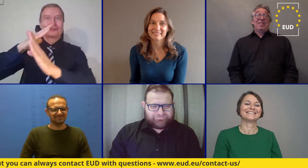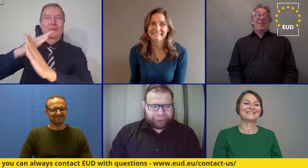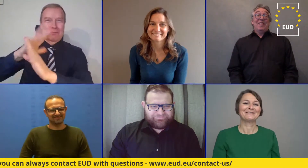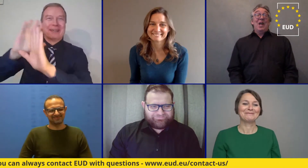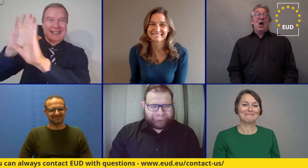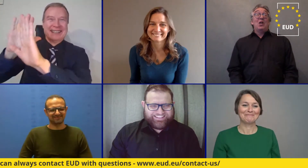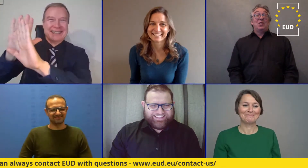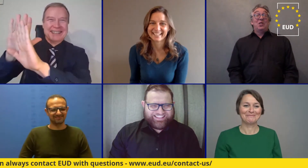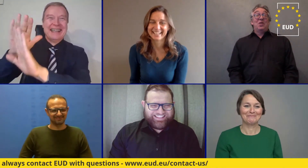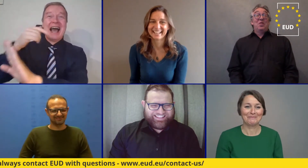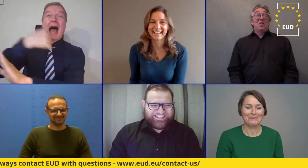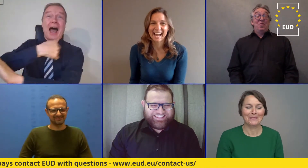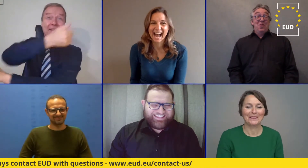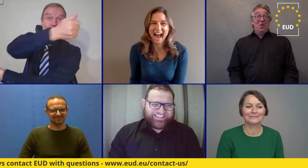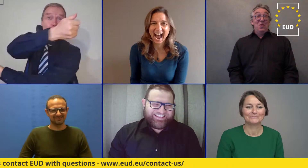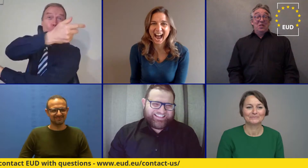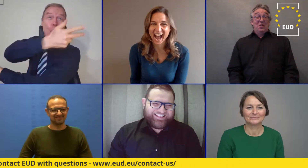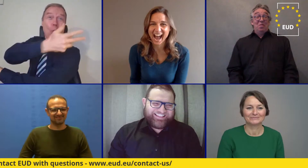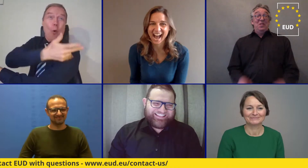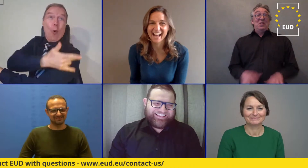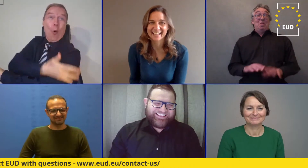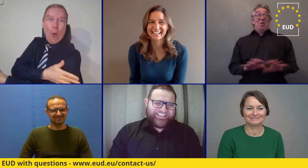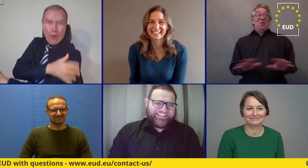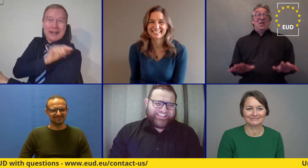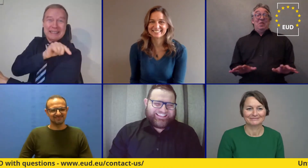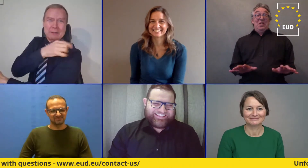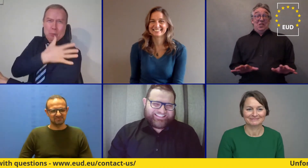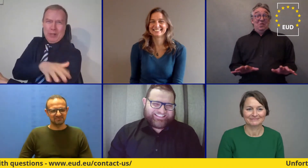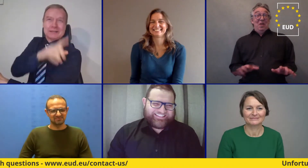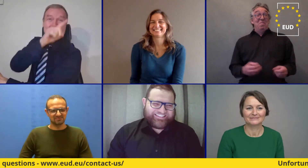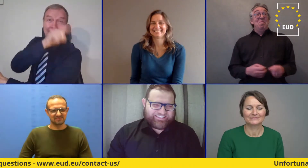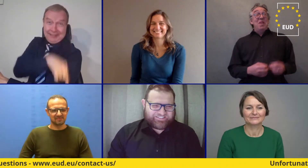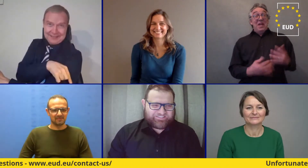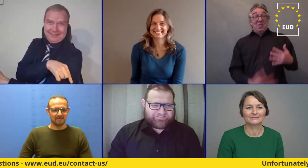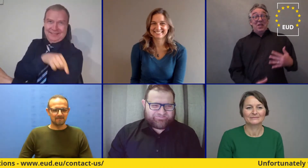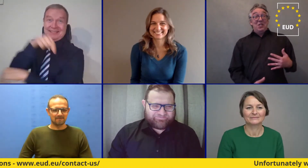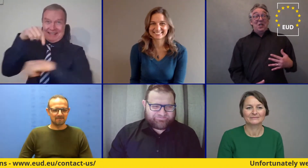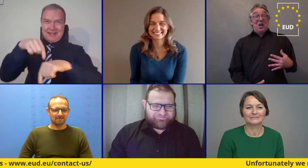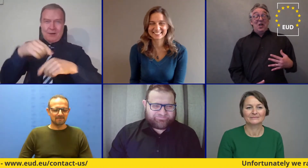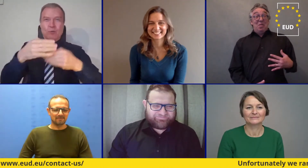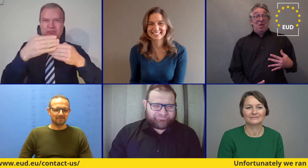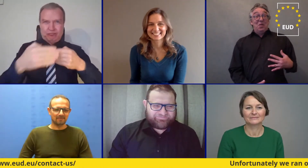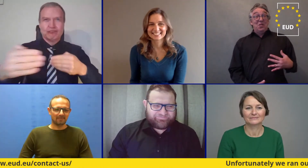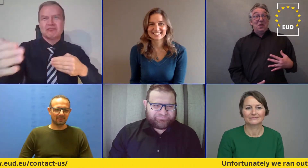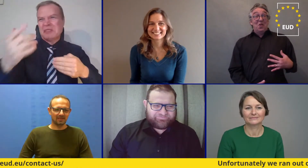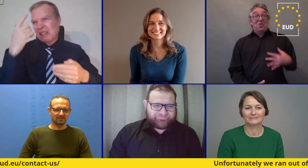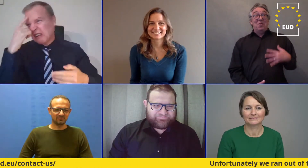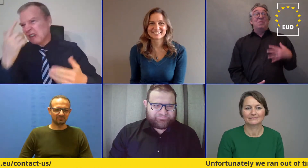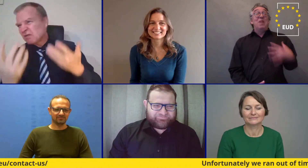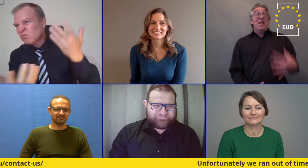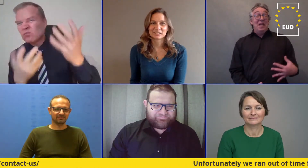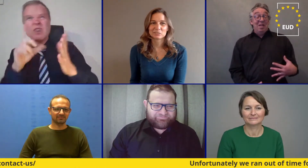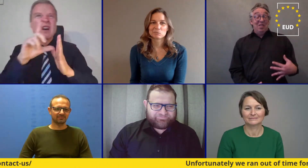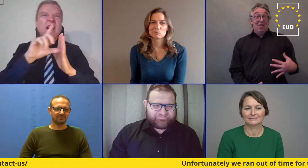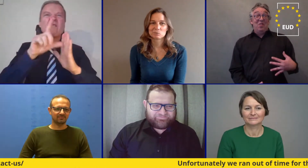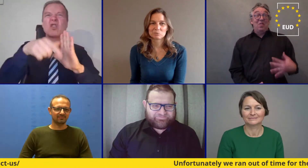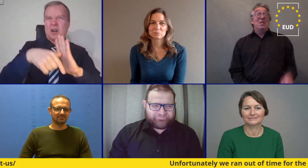Can I ask the viewers to please stop posting questions? We have many questions lined up and want to go through as many of them as